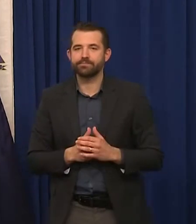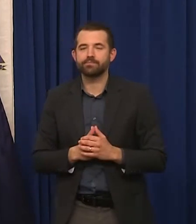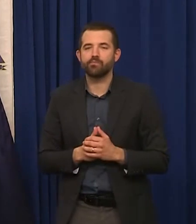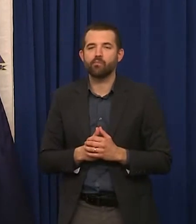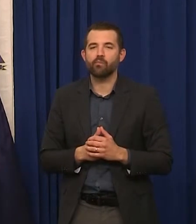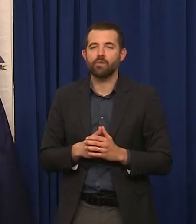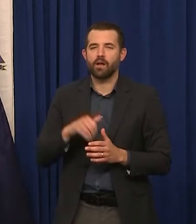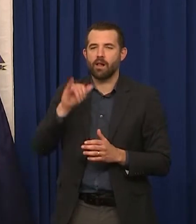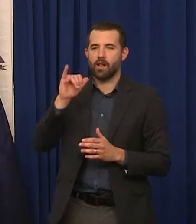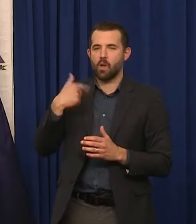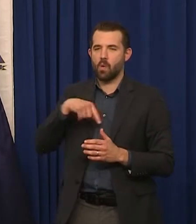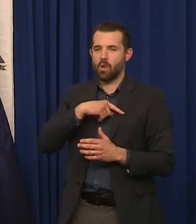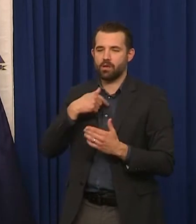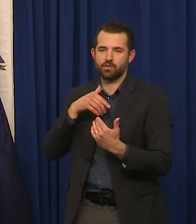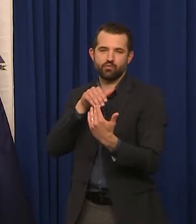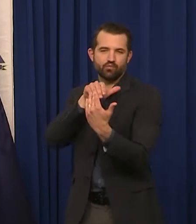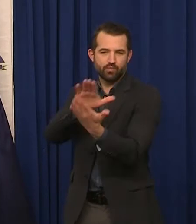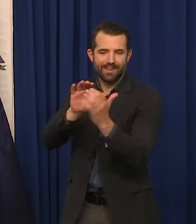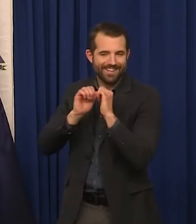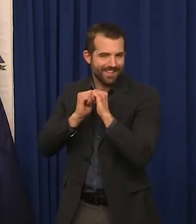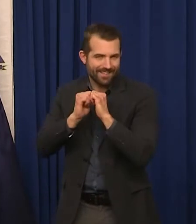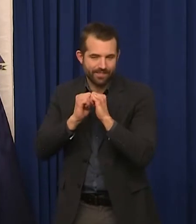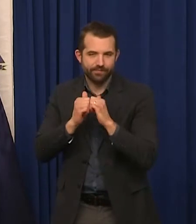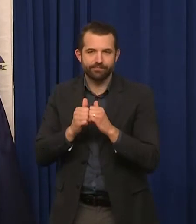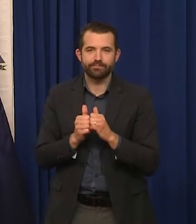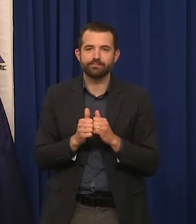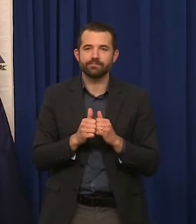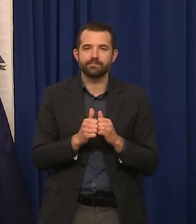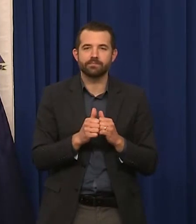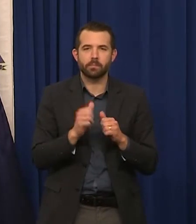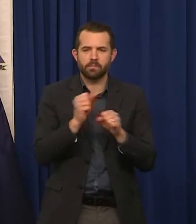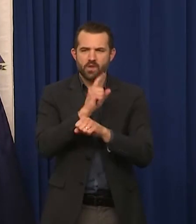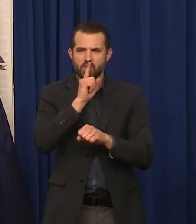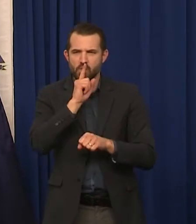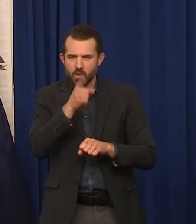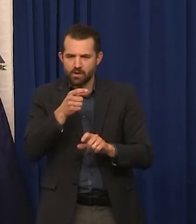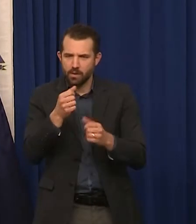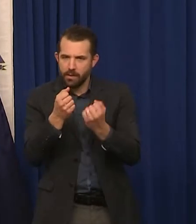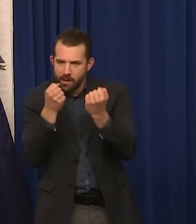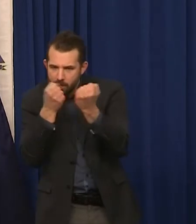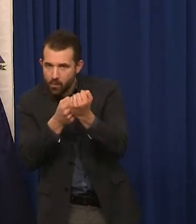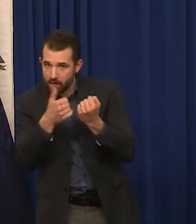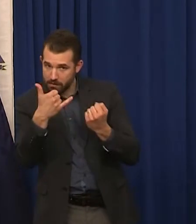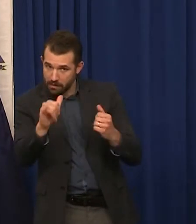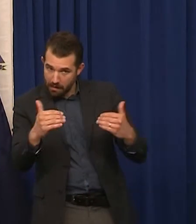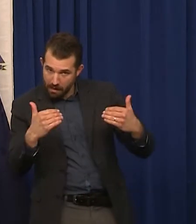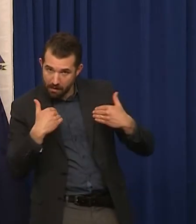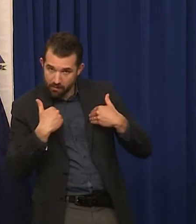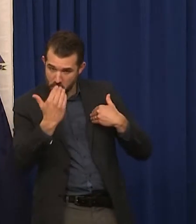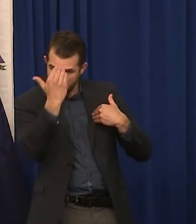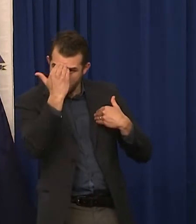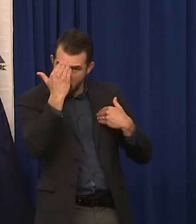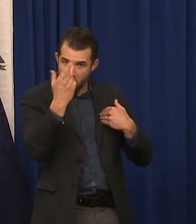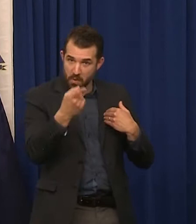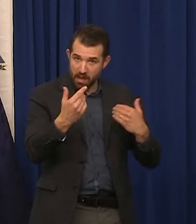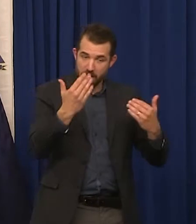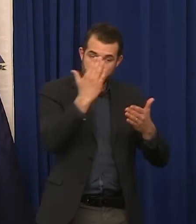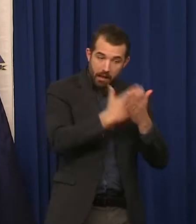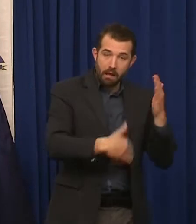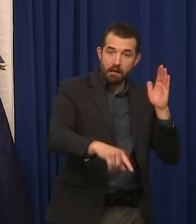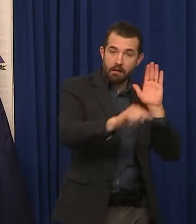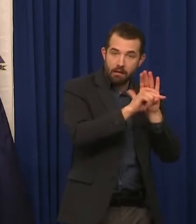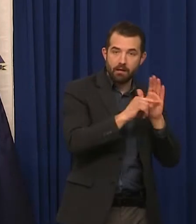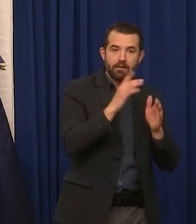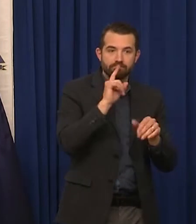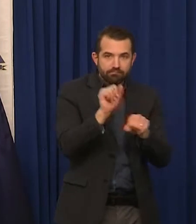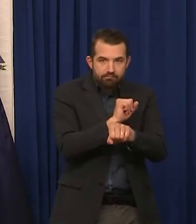recognition, not just of the latest results that you note, Steve, but results that we've been aware of that even haven't been published yet, going back a couple of